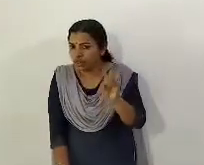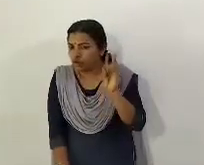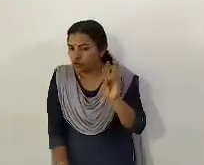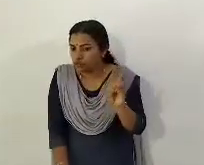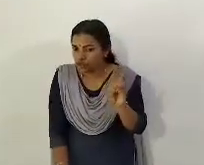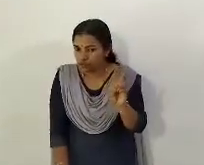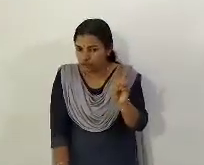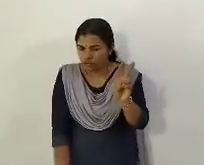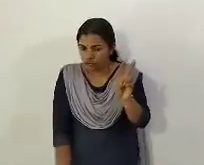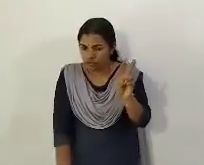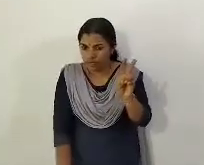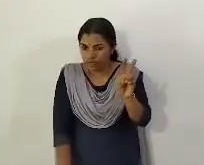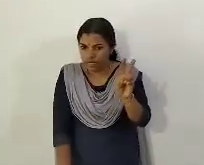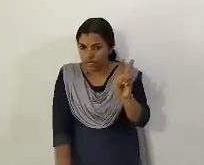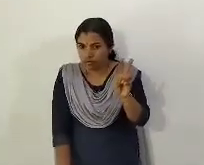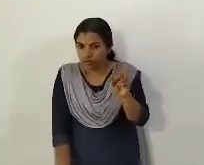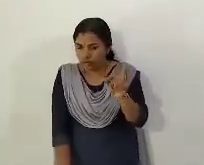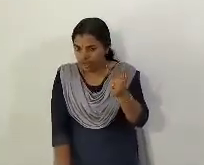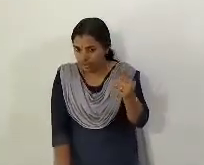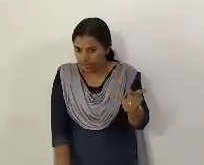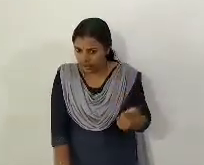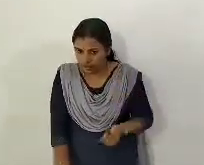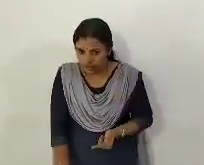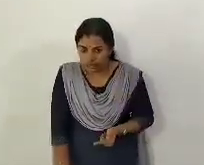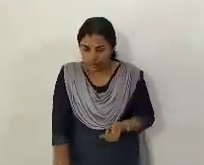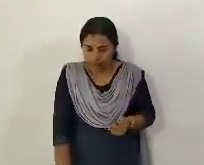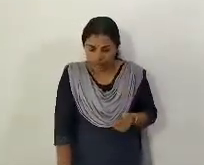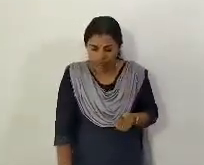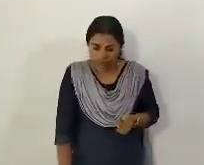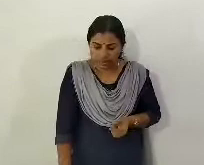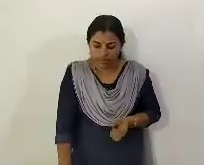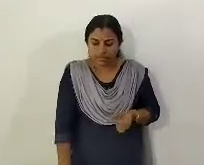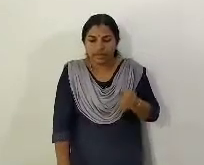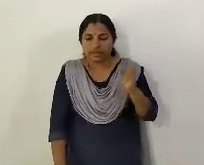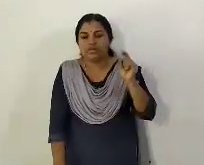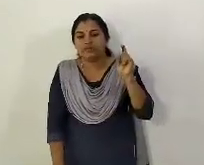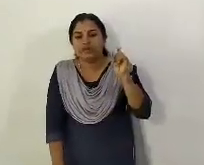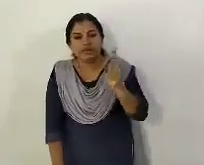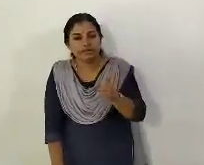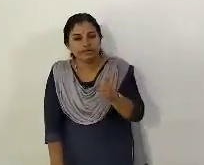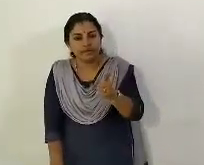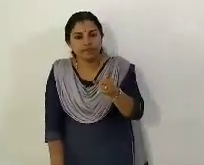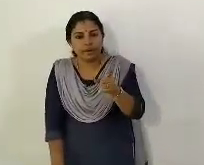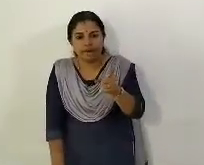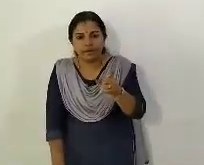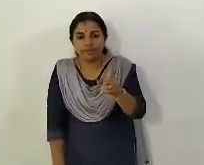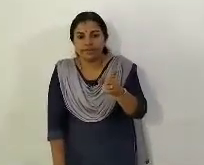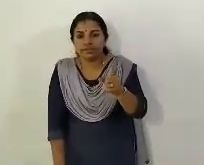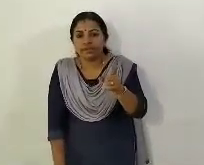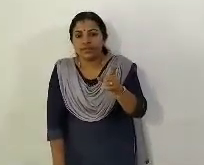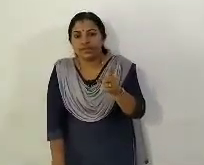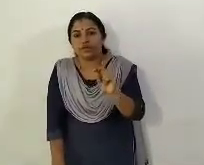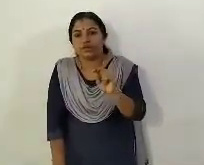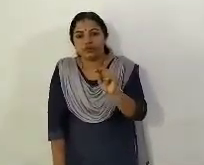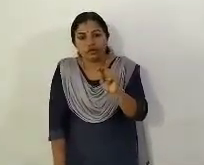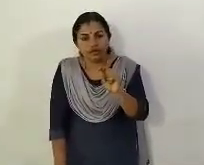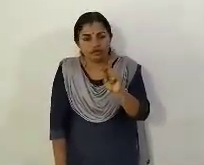two softwares only for creating a vector graphics, that is Inkscape and LibreOffice